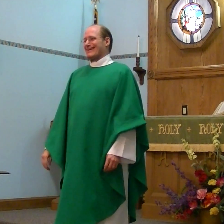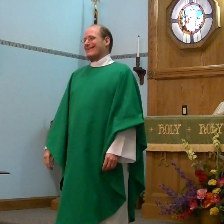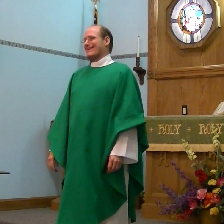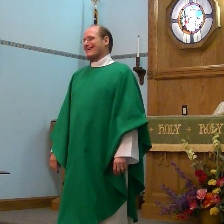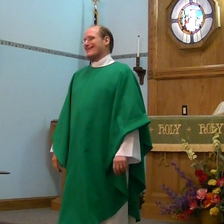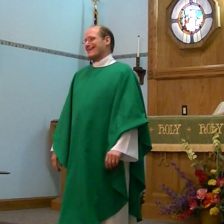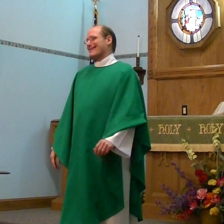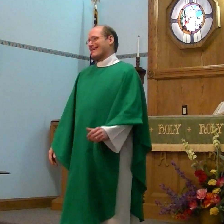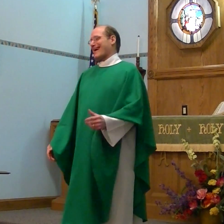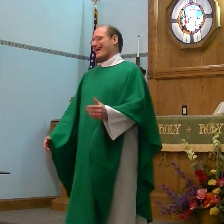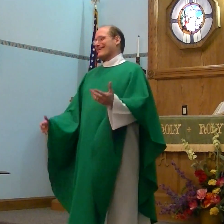and the one. Yeah.